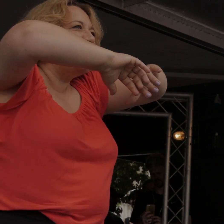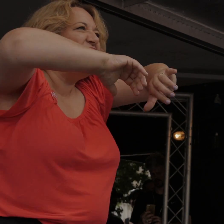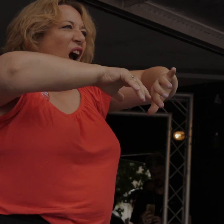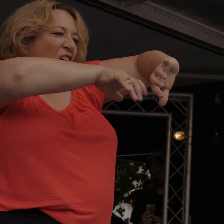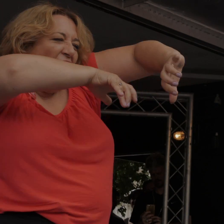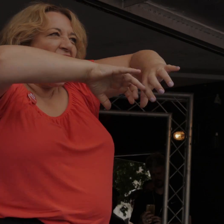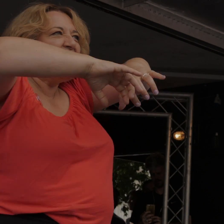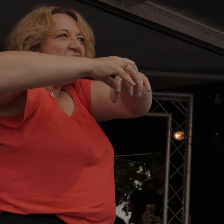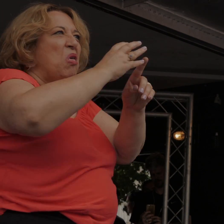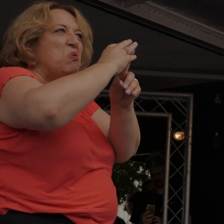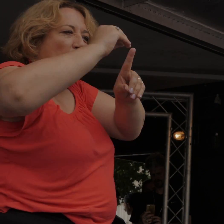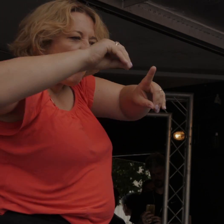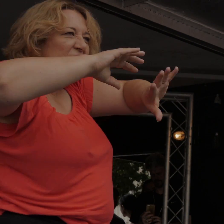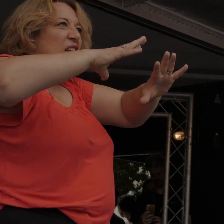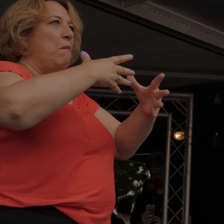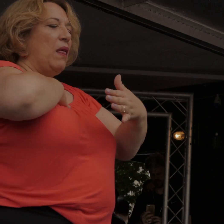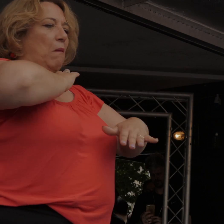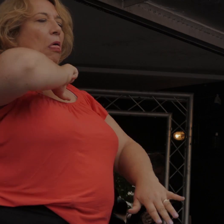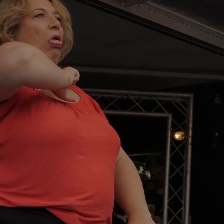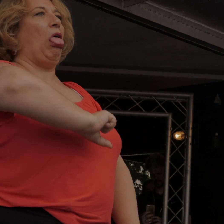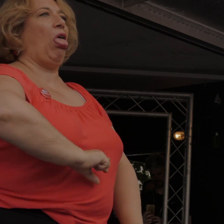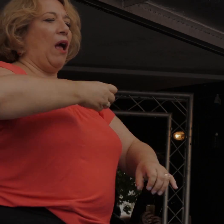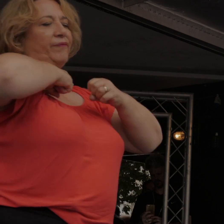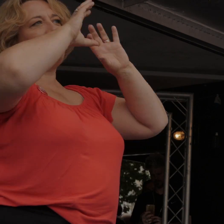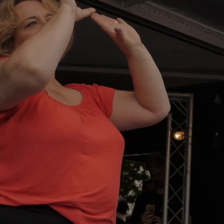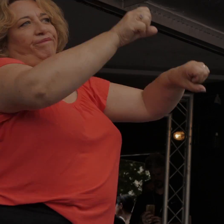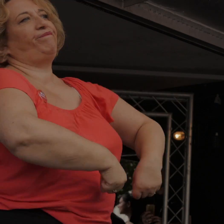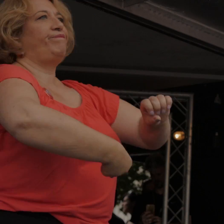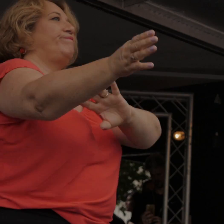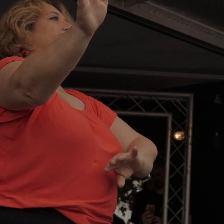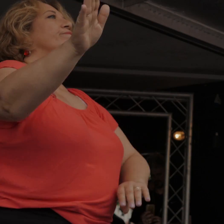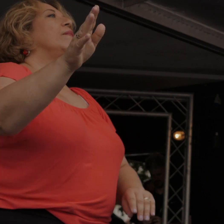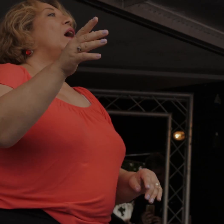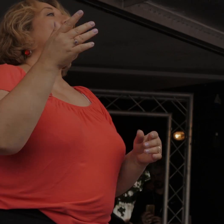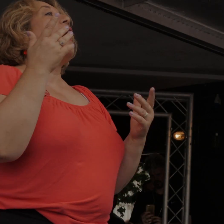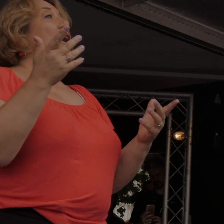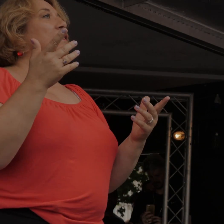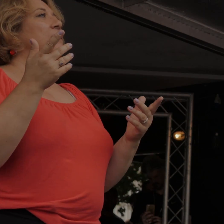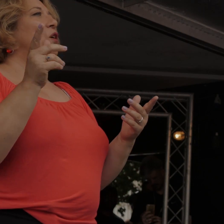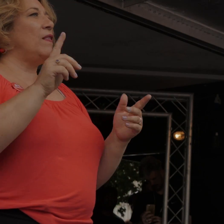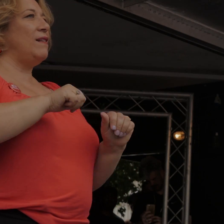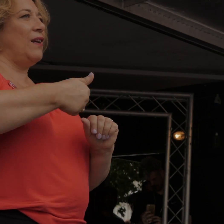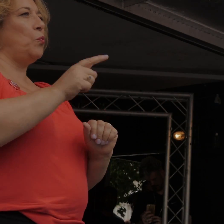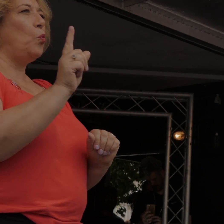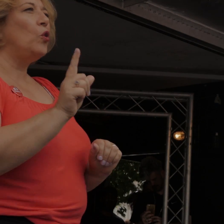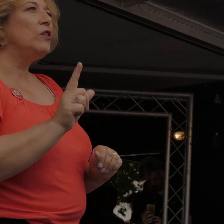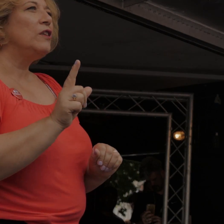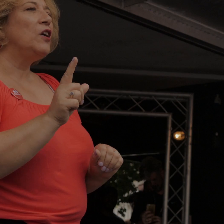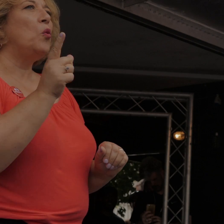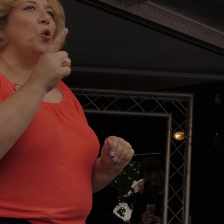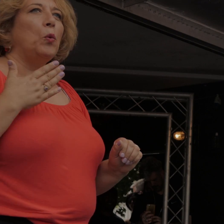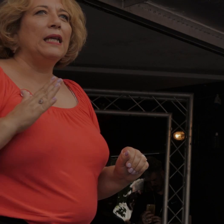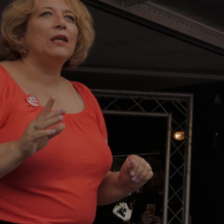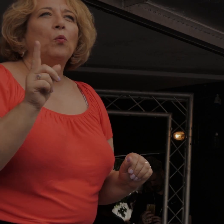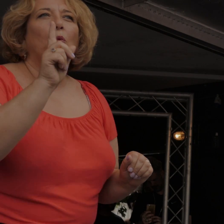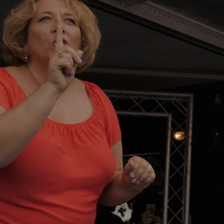and drive them from office. And what do we need then? I tell you this, what we need